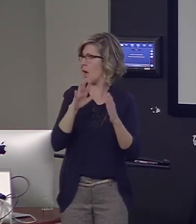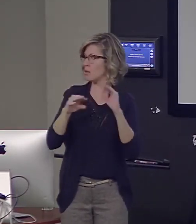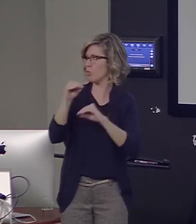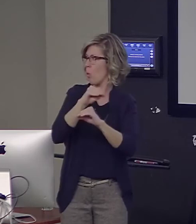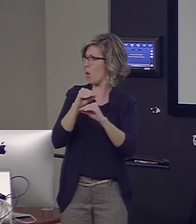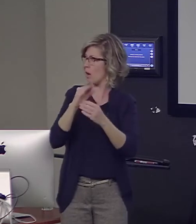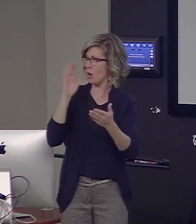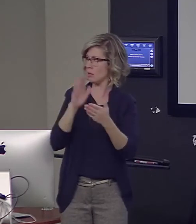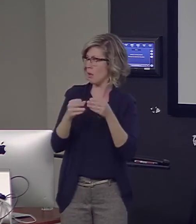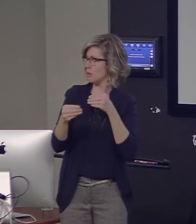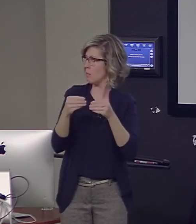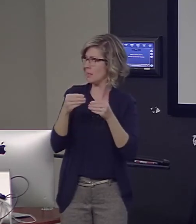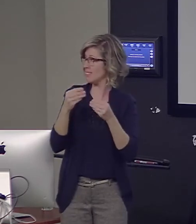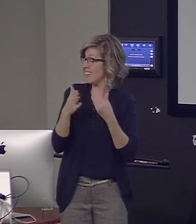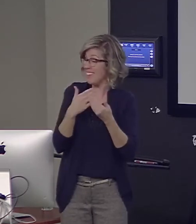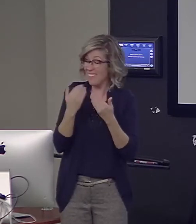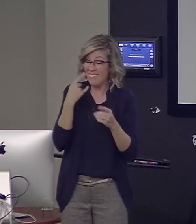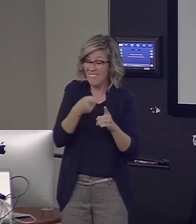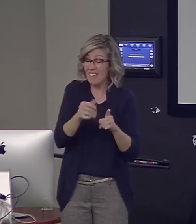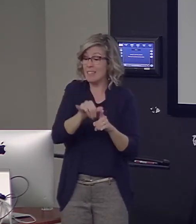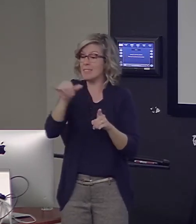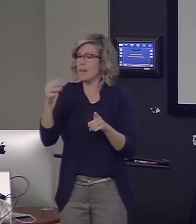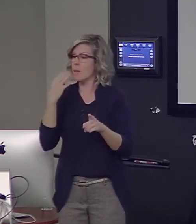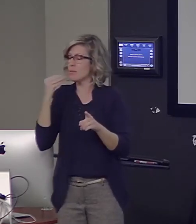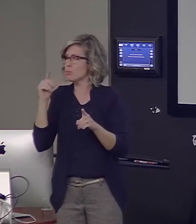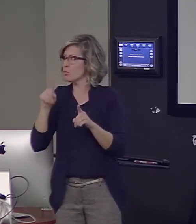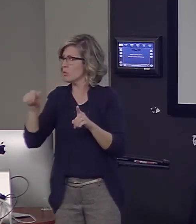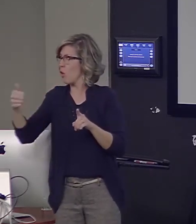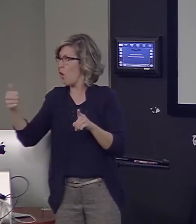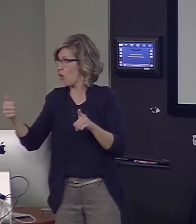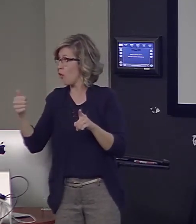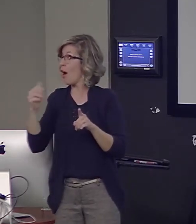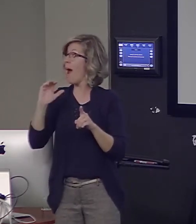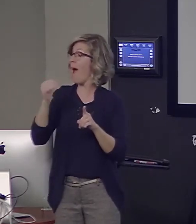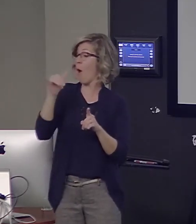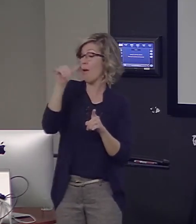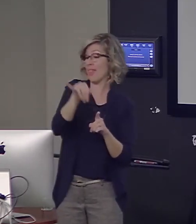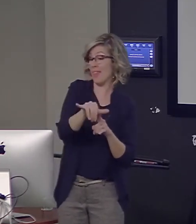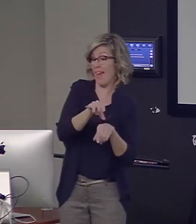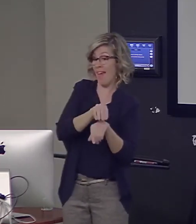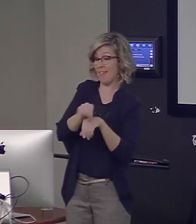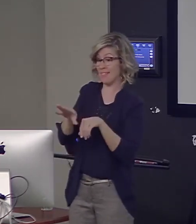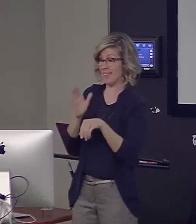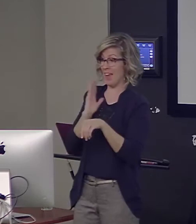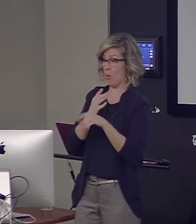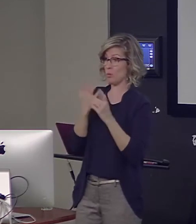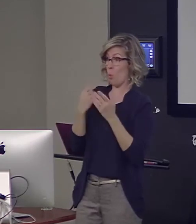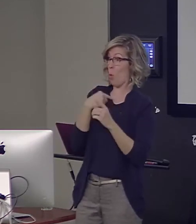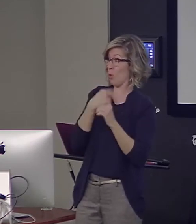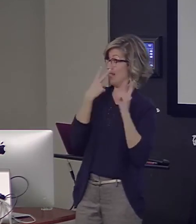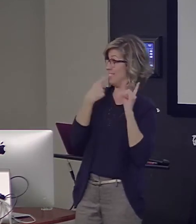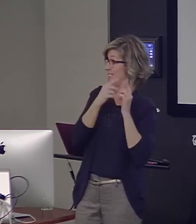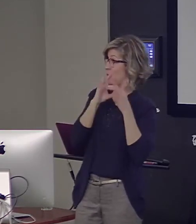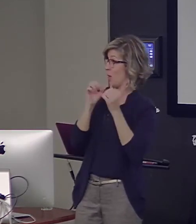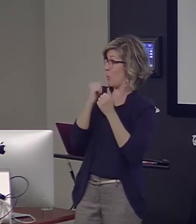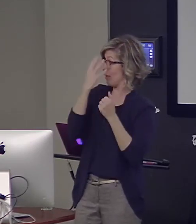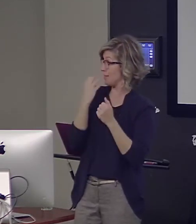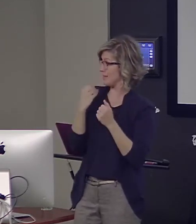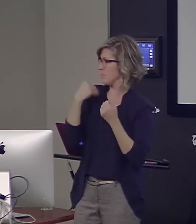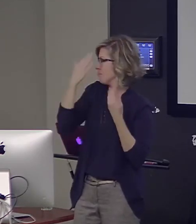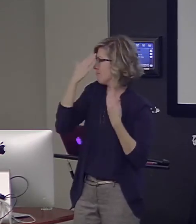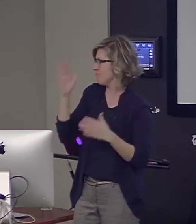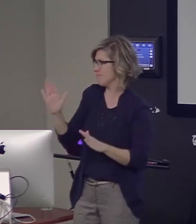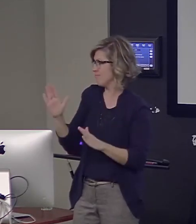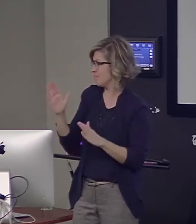reorganization given the same experience than if not. I don't know how these effects that we're studying are related to sleep or not, but there's certainly a possibility